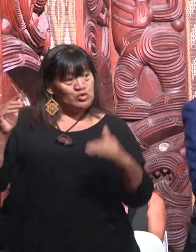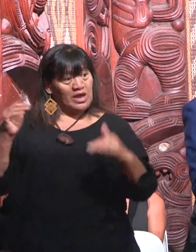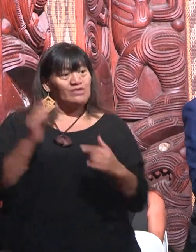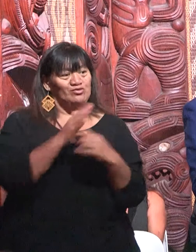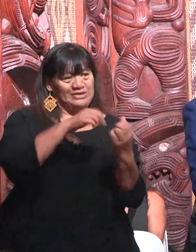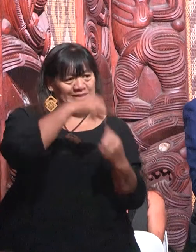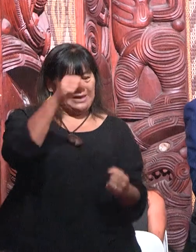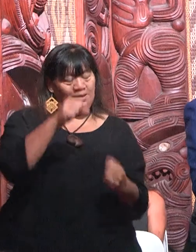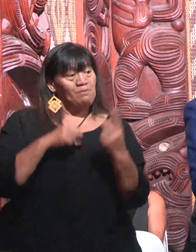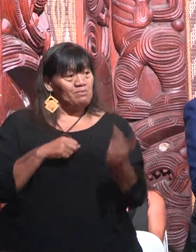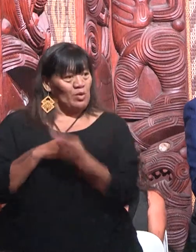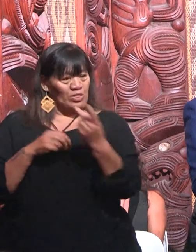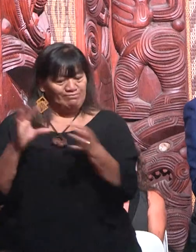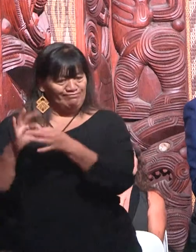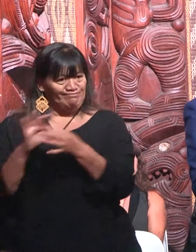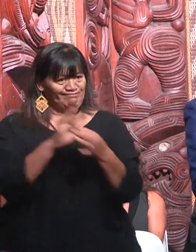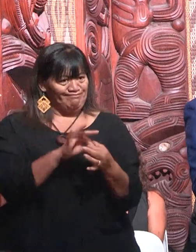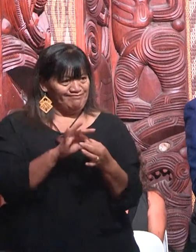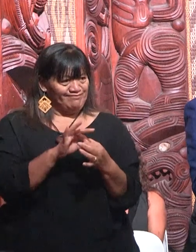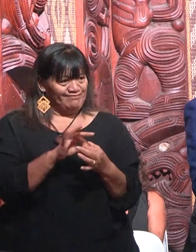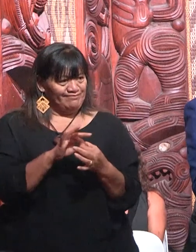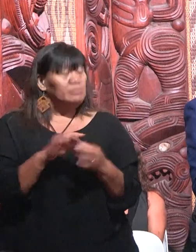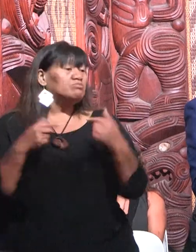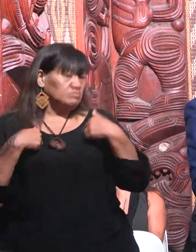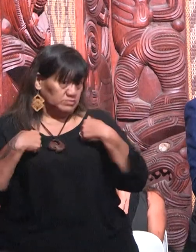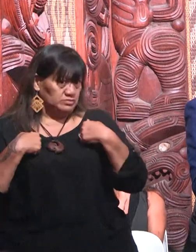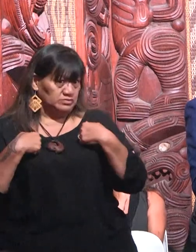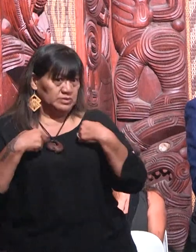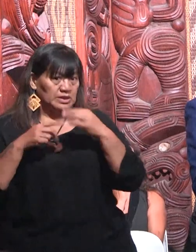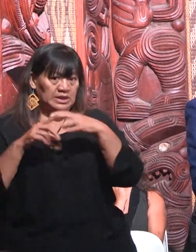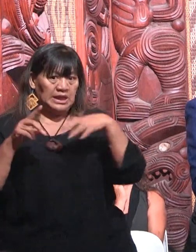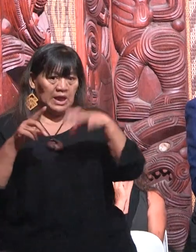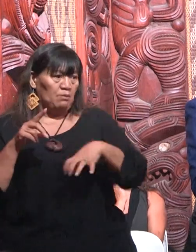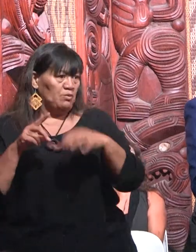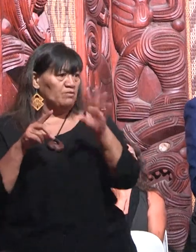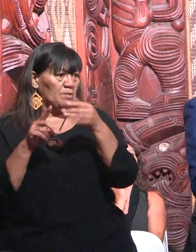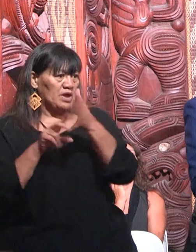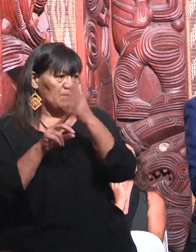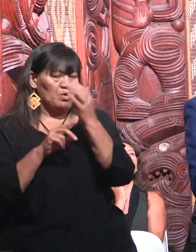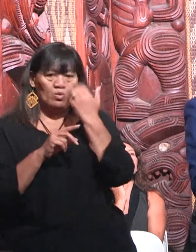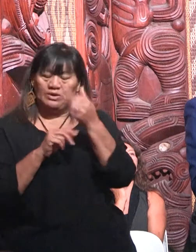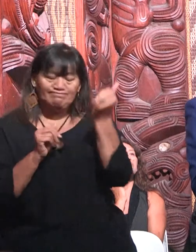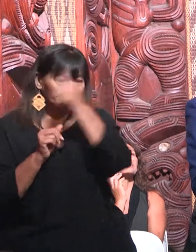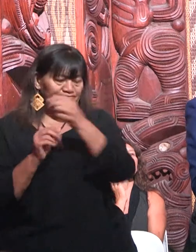enhanced He Whakaputanga. That is what the hapū of Ngāpuhi has always known.